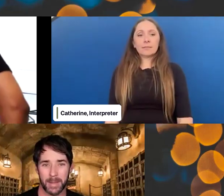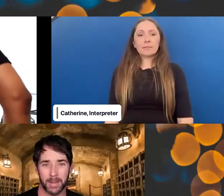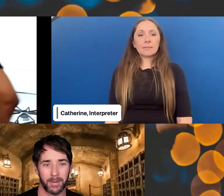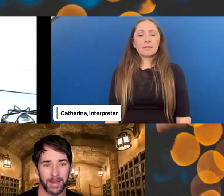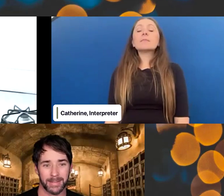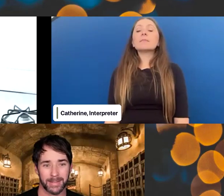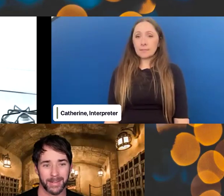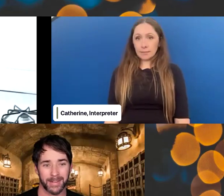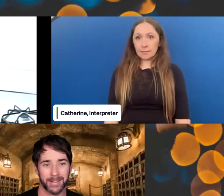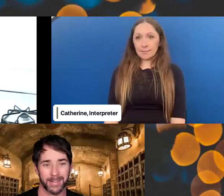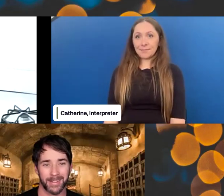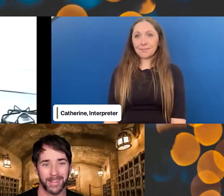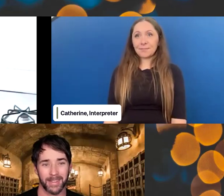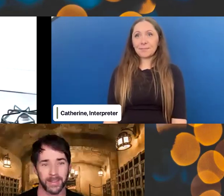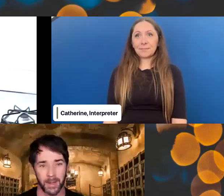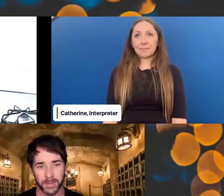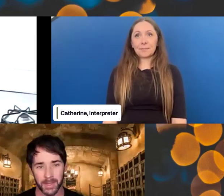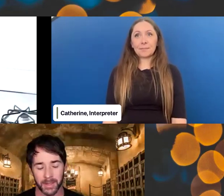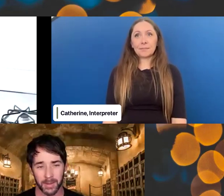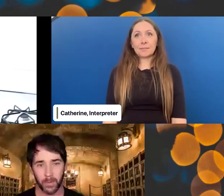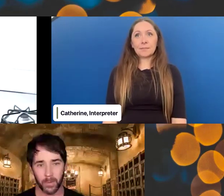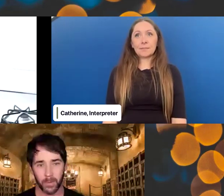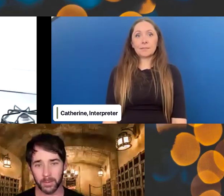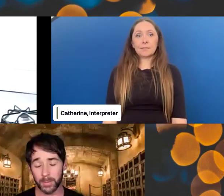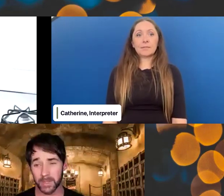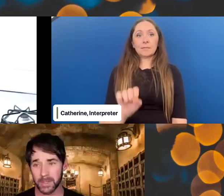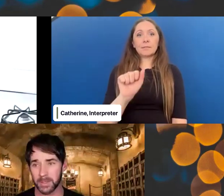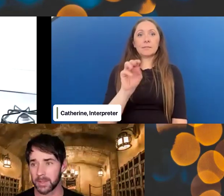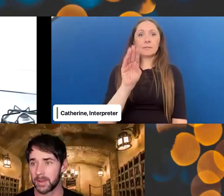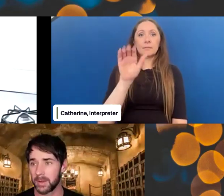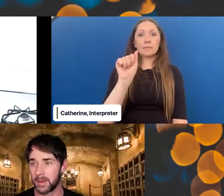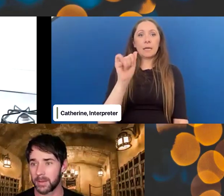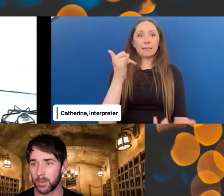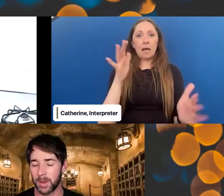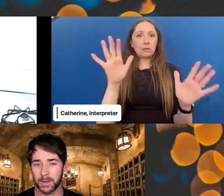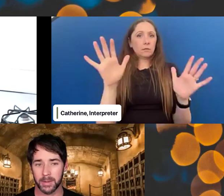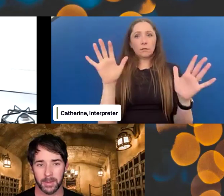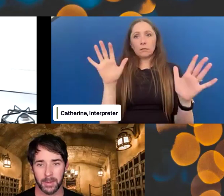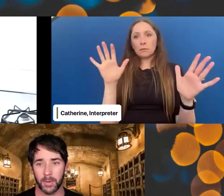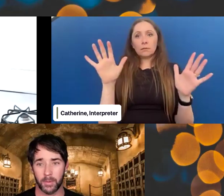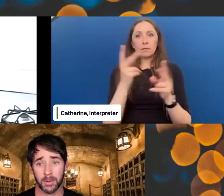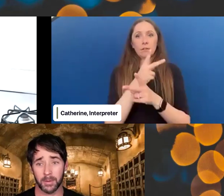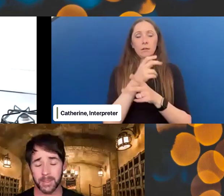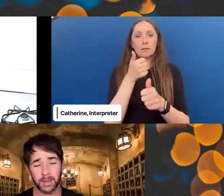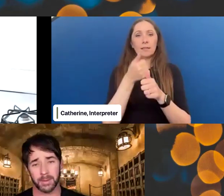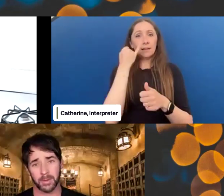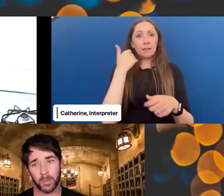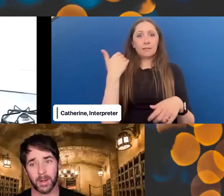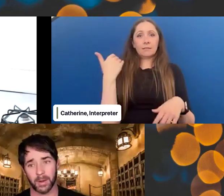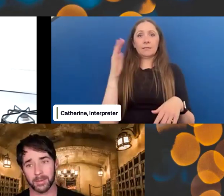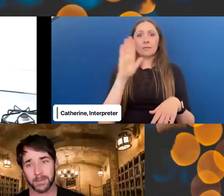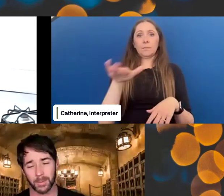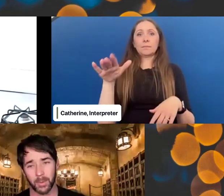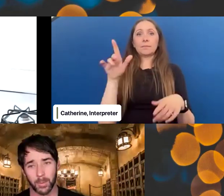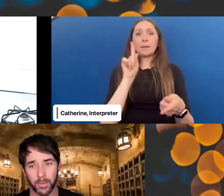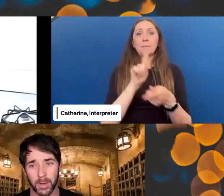Yep. All right. And then Samba's getting, while he's getting repositioned, as a reminder, if you have a meet and greet ticket, just remain